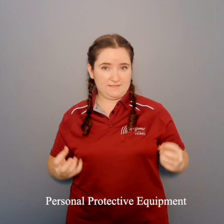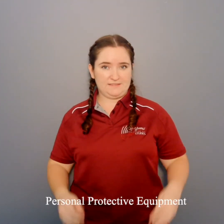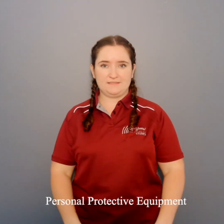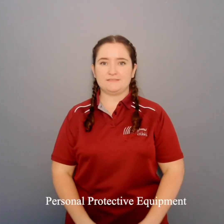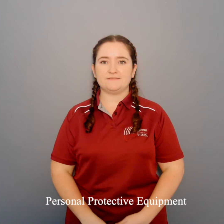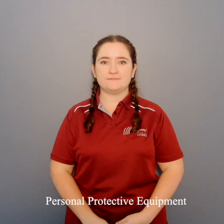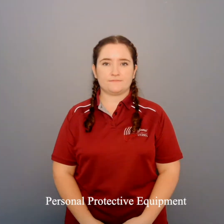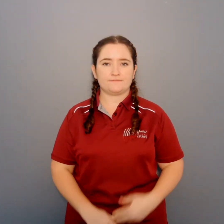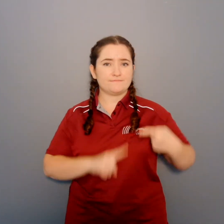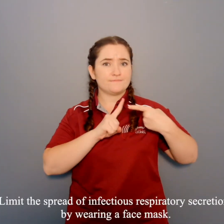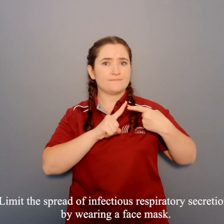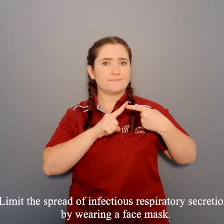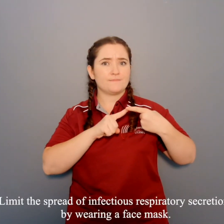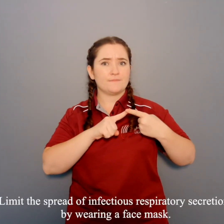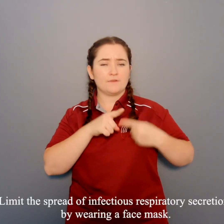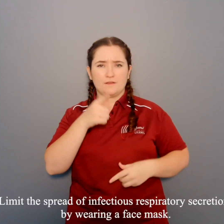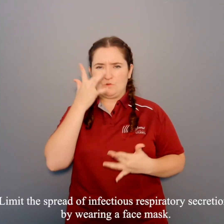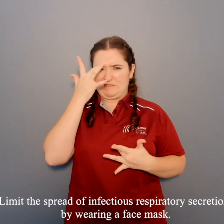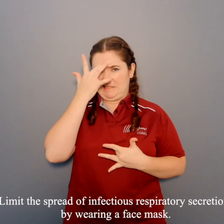Personal protective equipment.